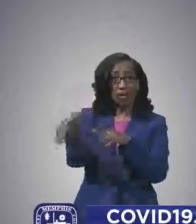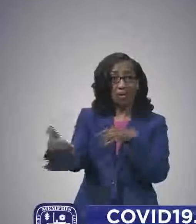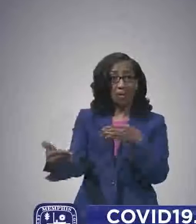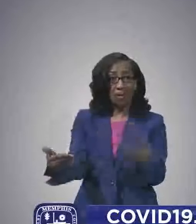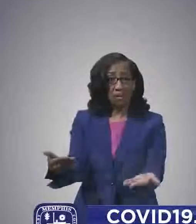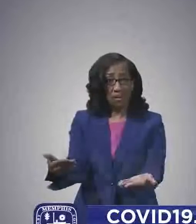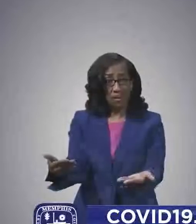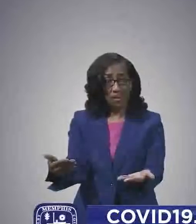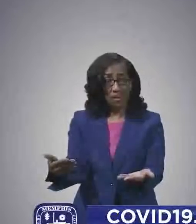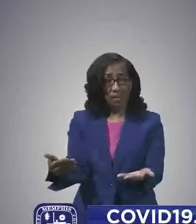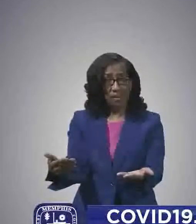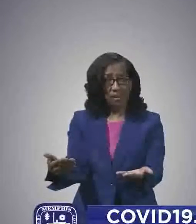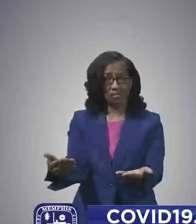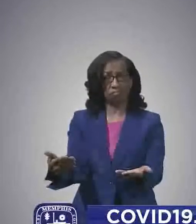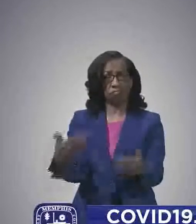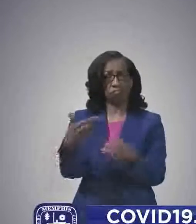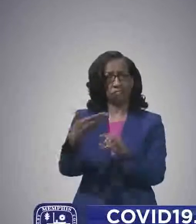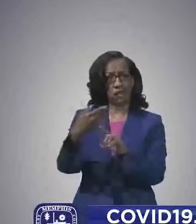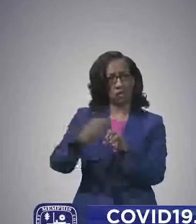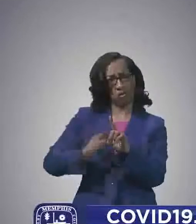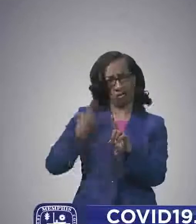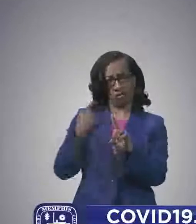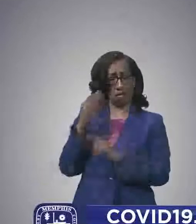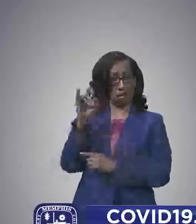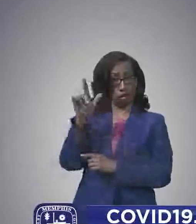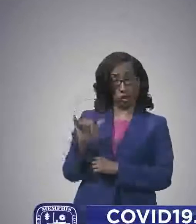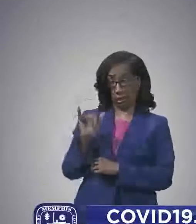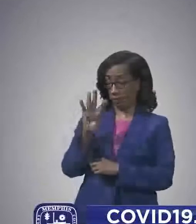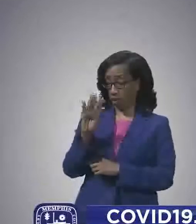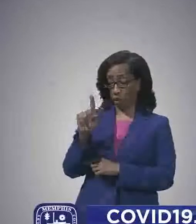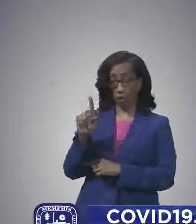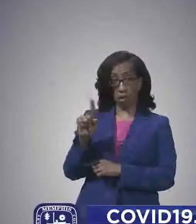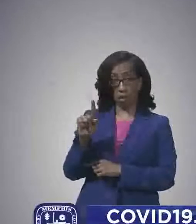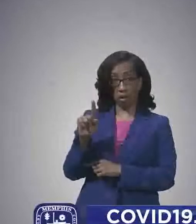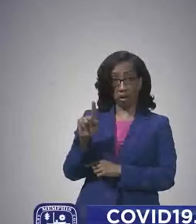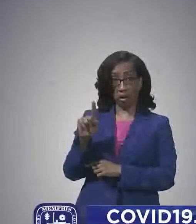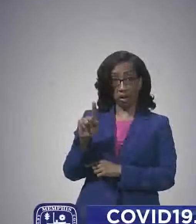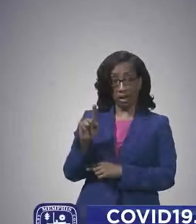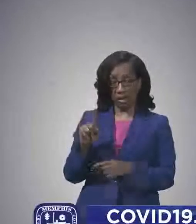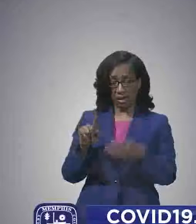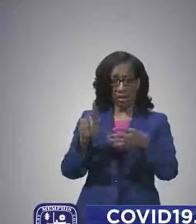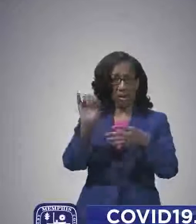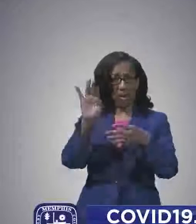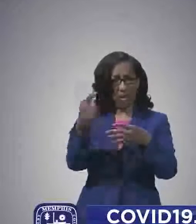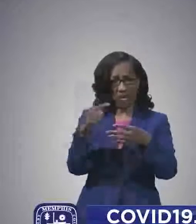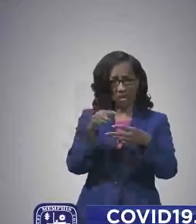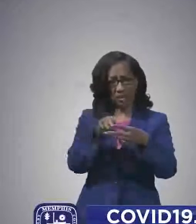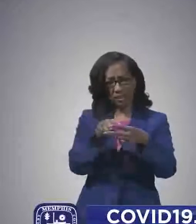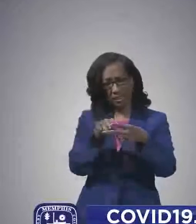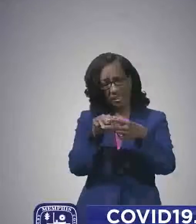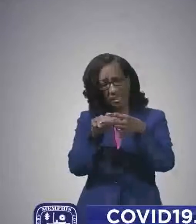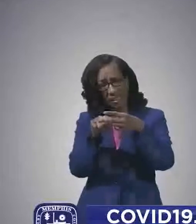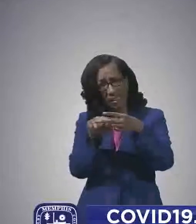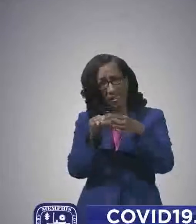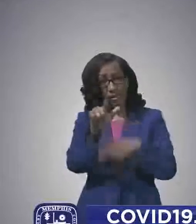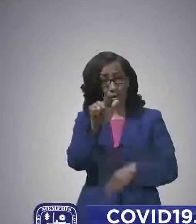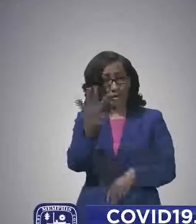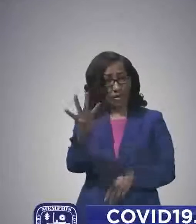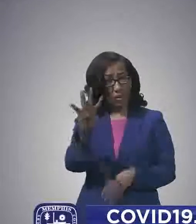Those 41 deaths in July, those 24 so far in August, almost all of